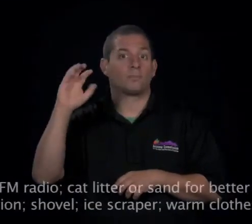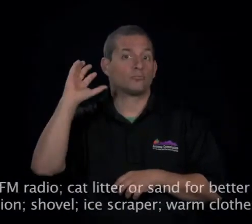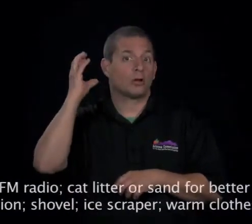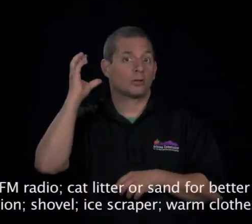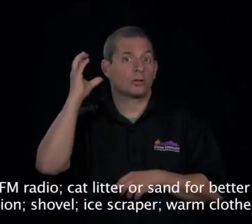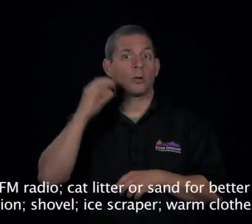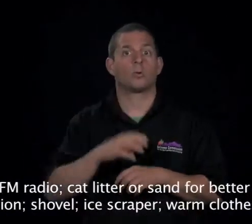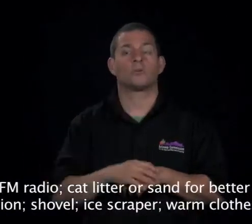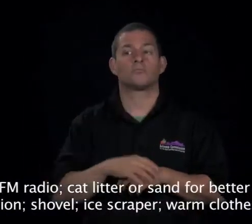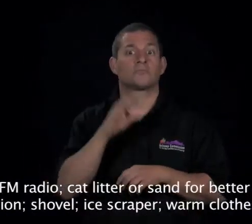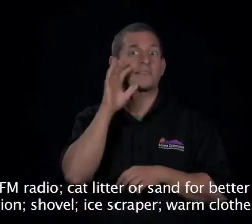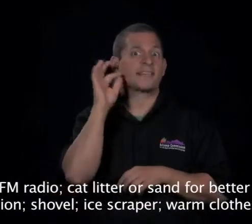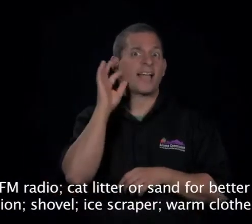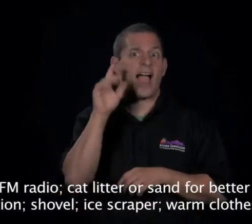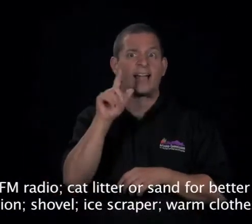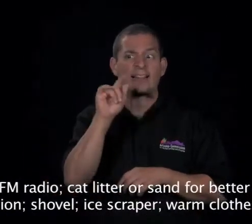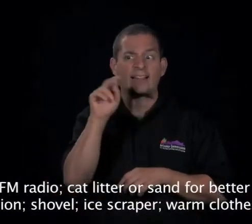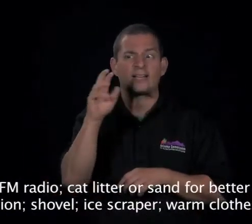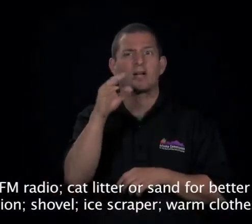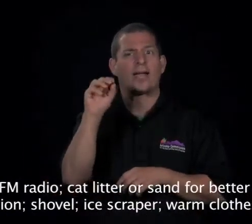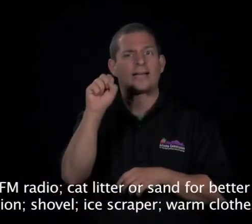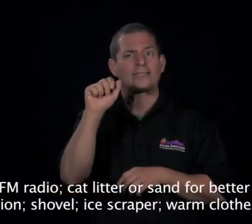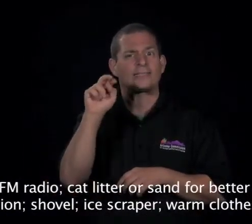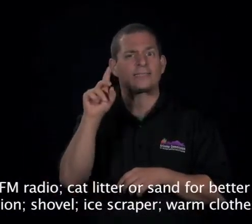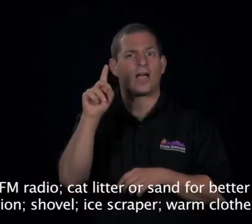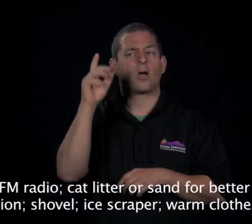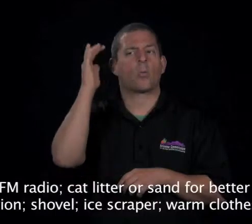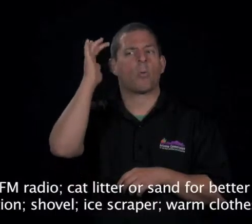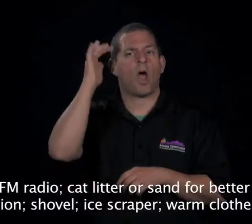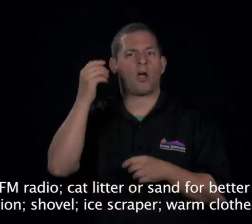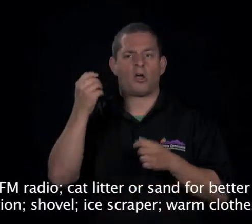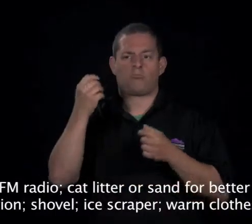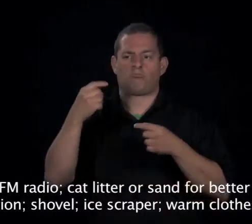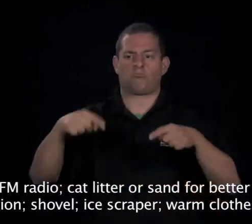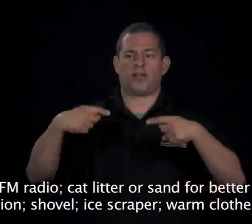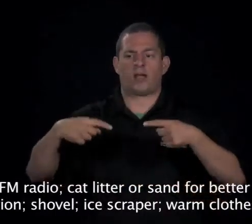AM/FM radio, cat litter or sand for better tire traction,